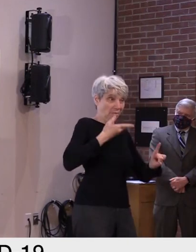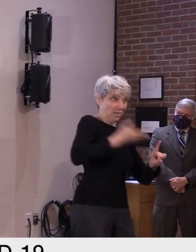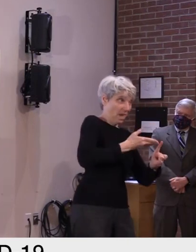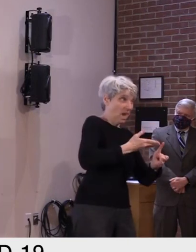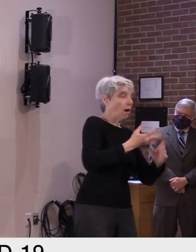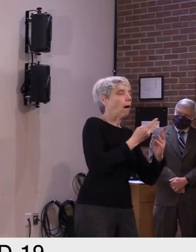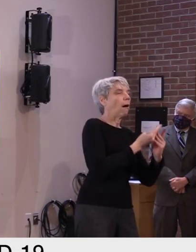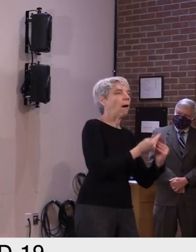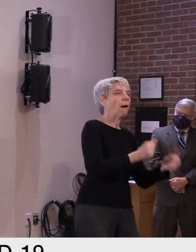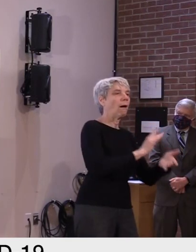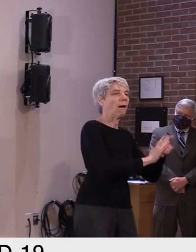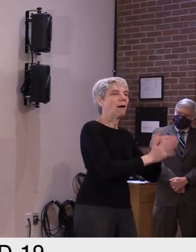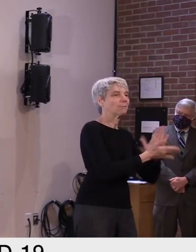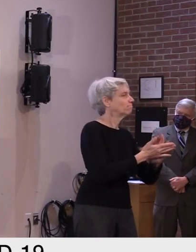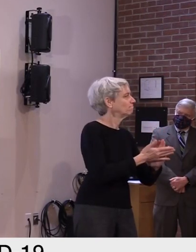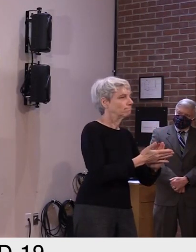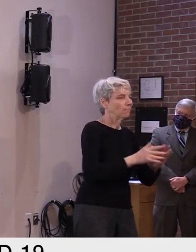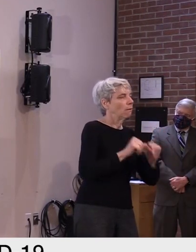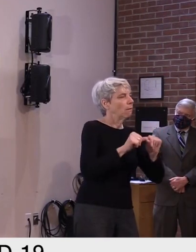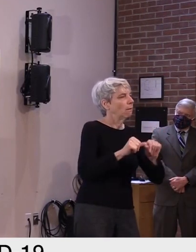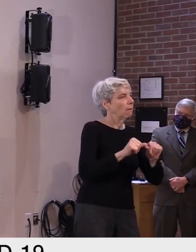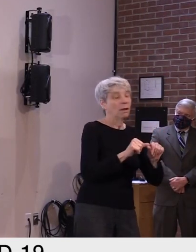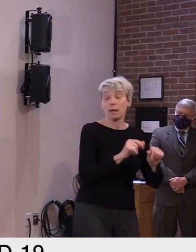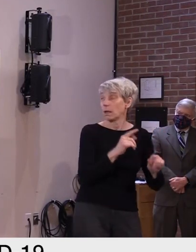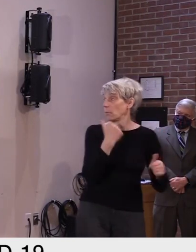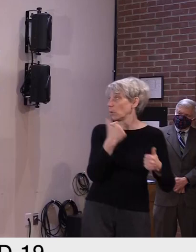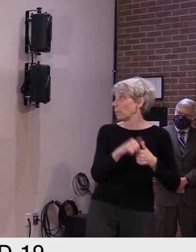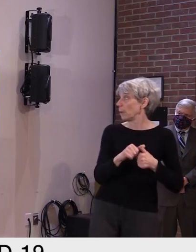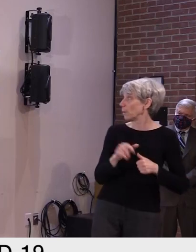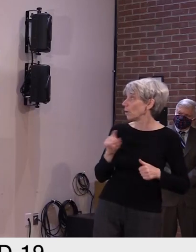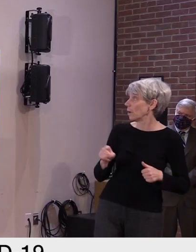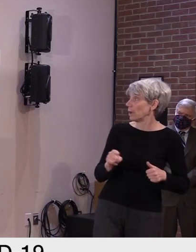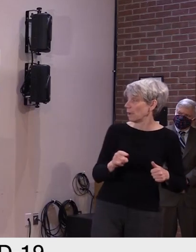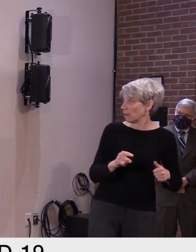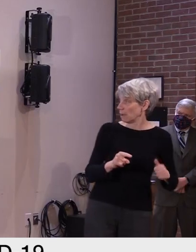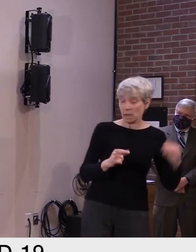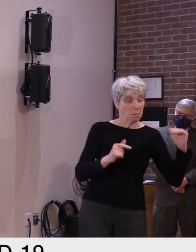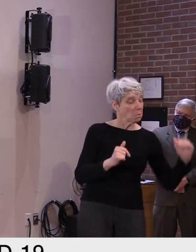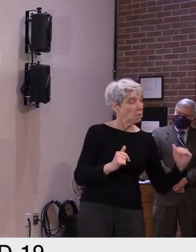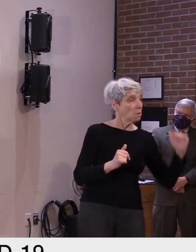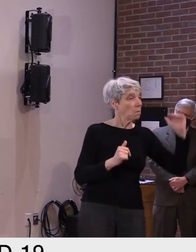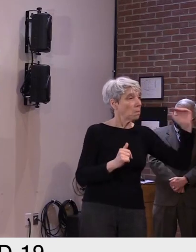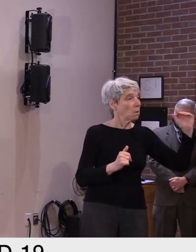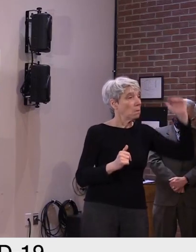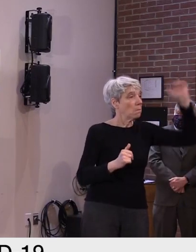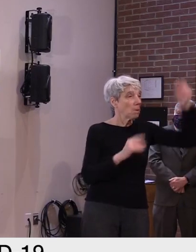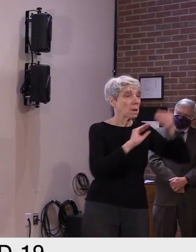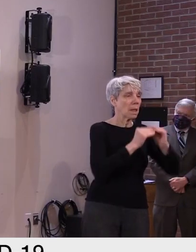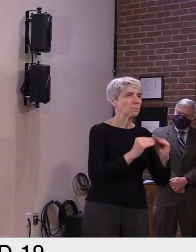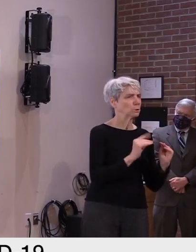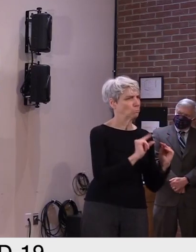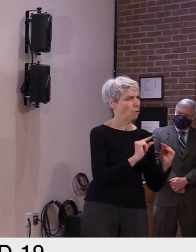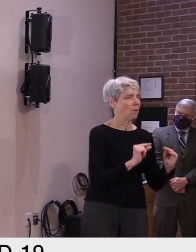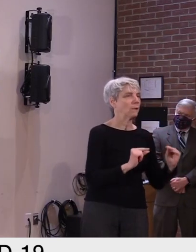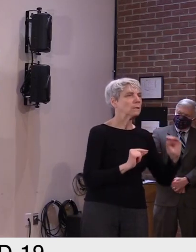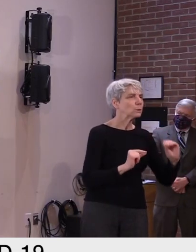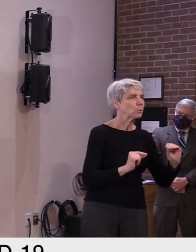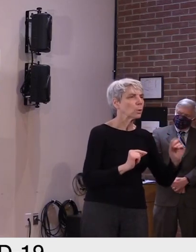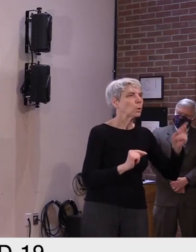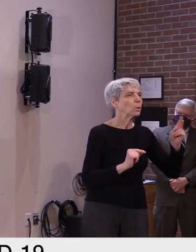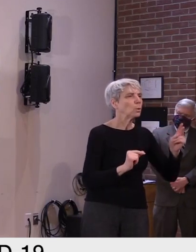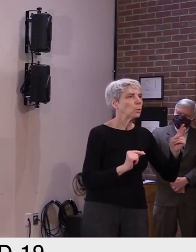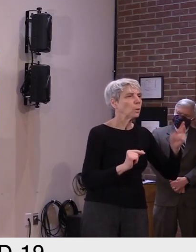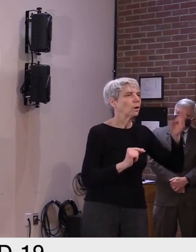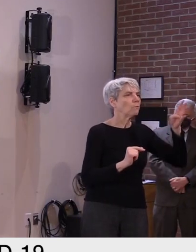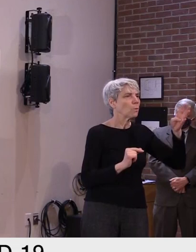still cases, although keep in mind the y-axis is 0, 2, 4, 6. It's not 20, 40, 60 or anything of that